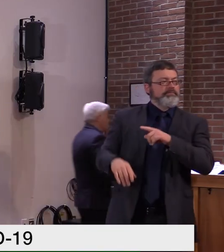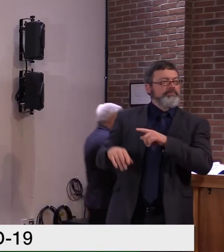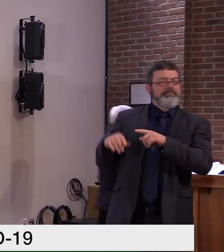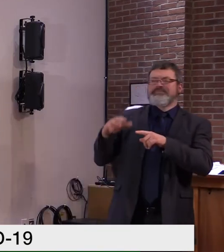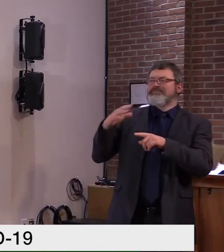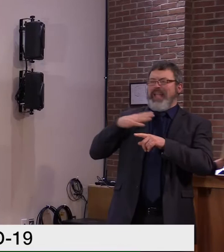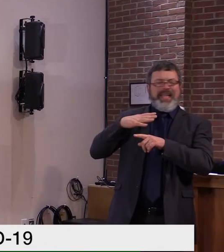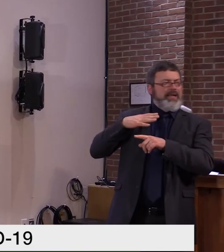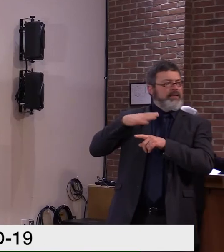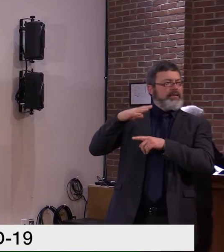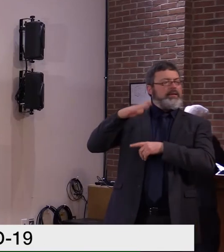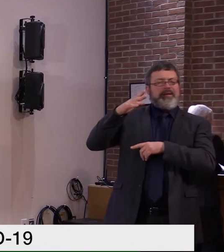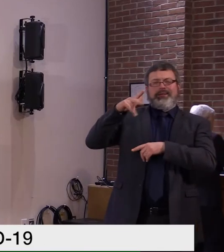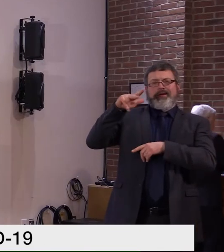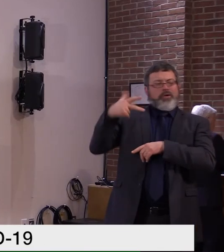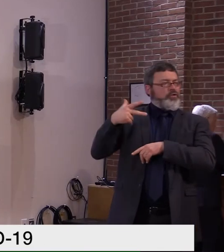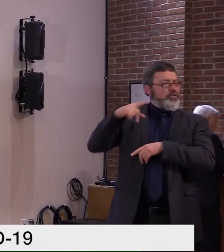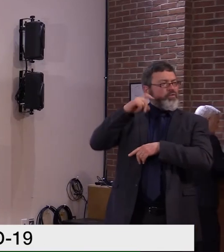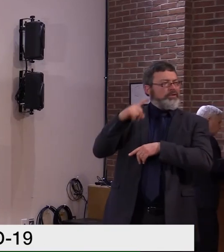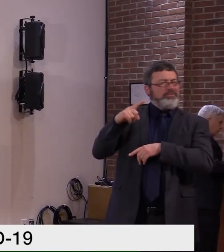it was specifically about snowmobiles.